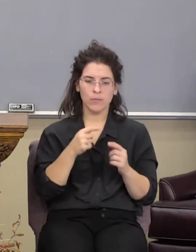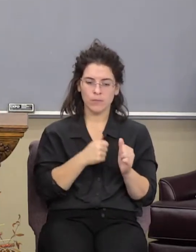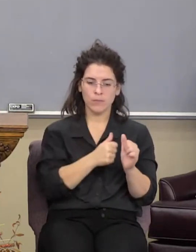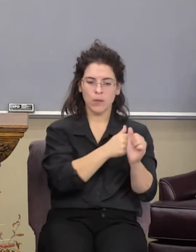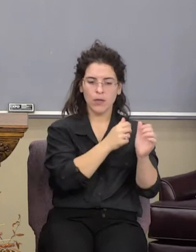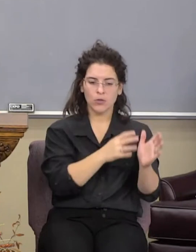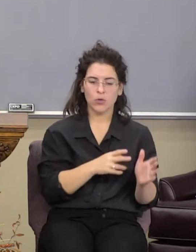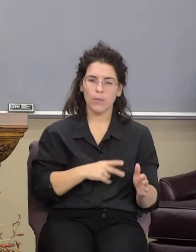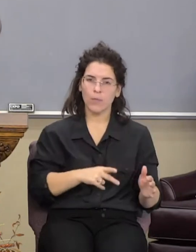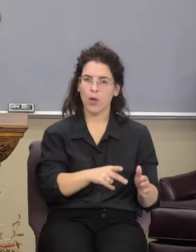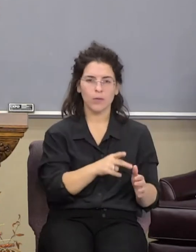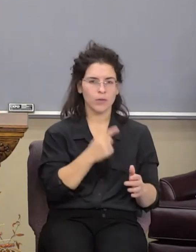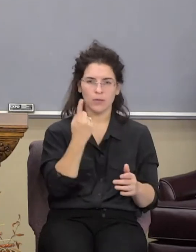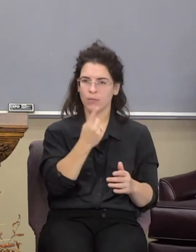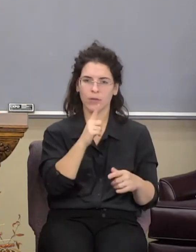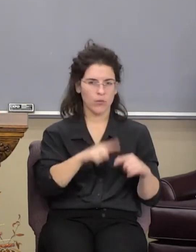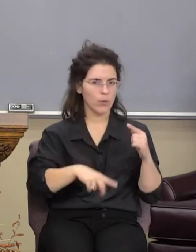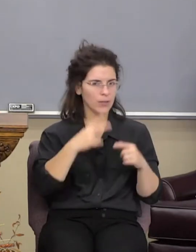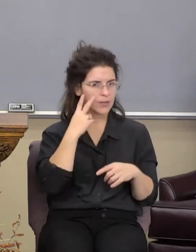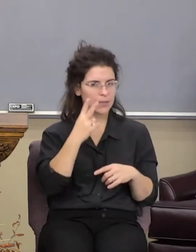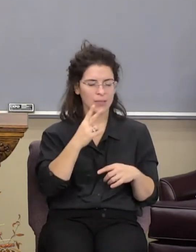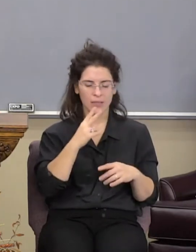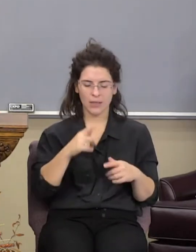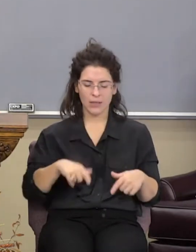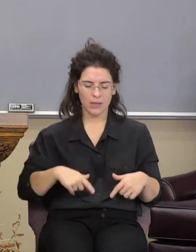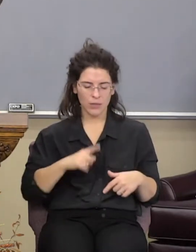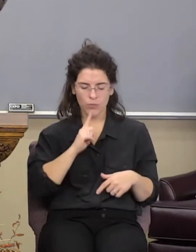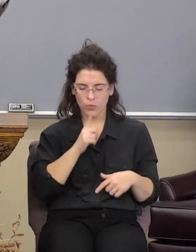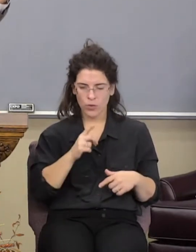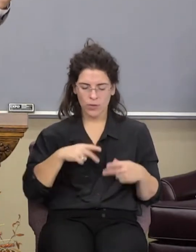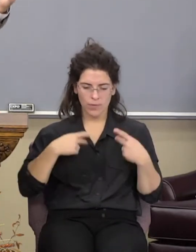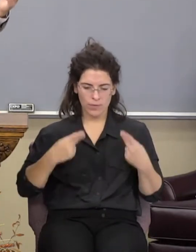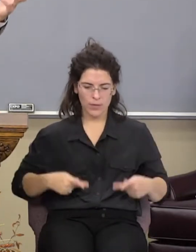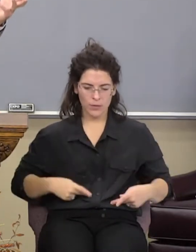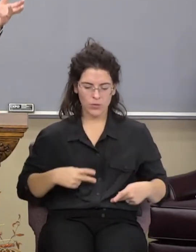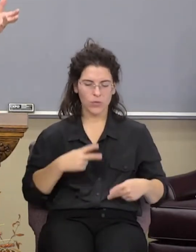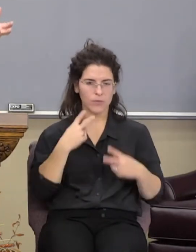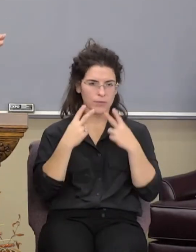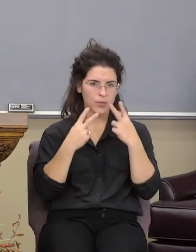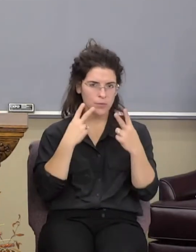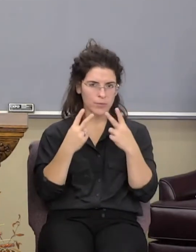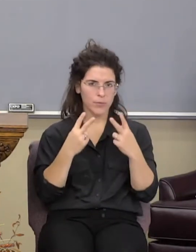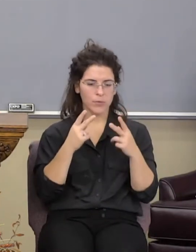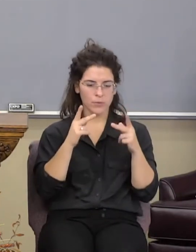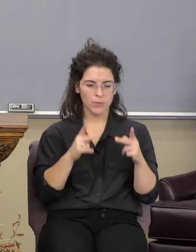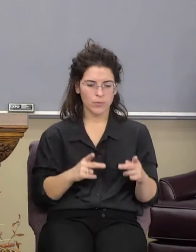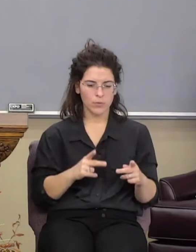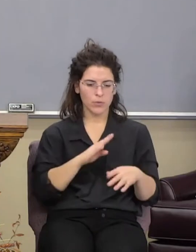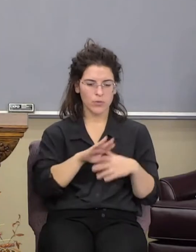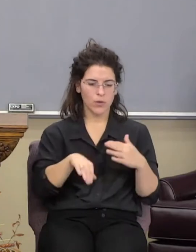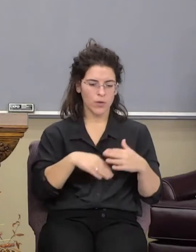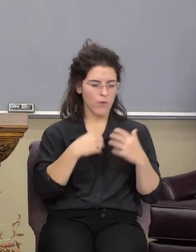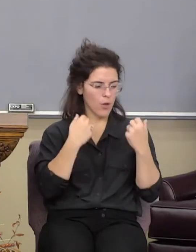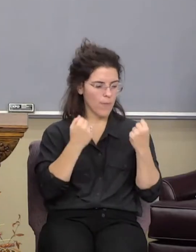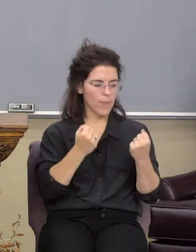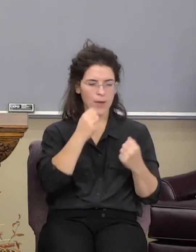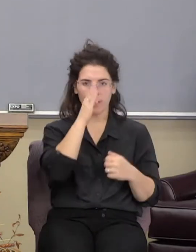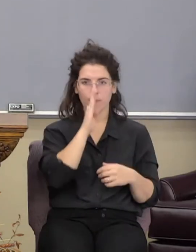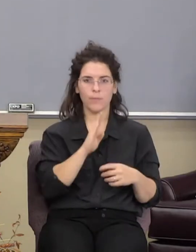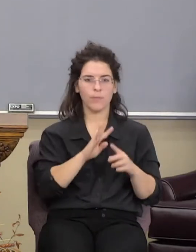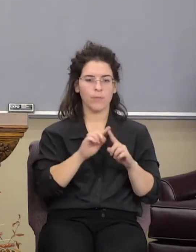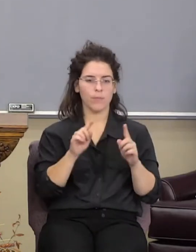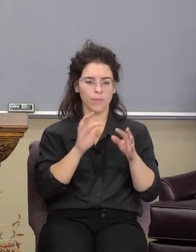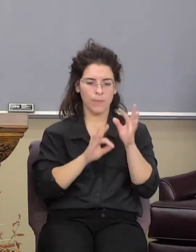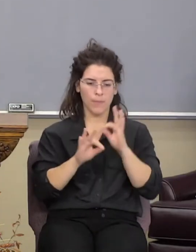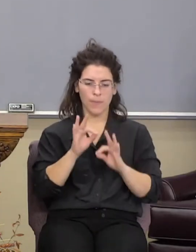something unseen. Not the literal, visible, physical manifestation of the person of Almighty God, but rather the invisible